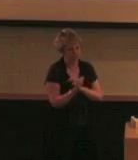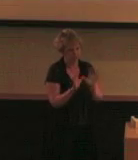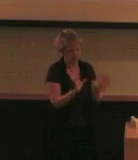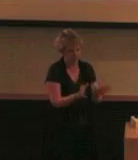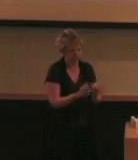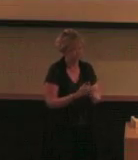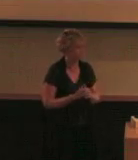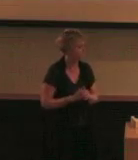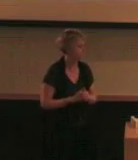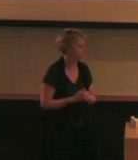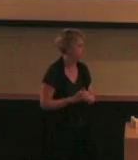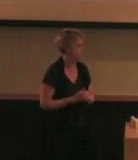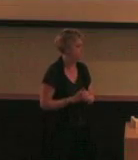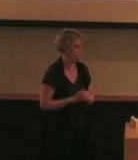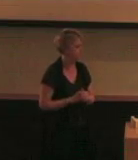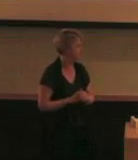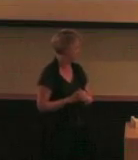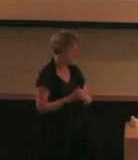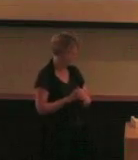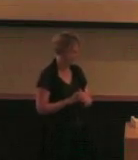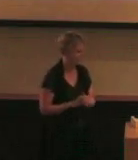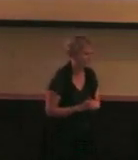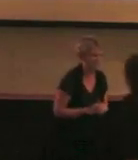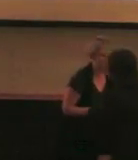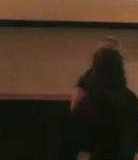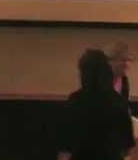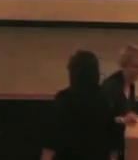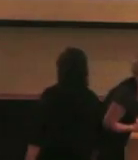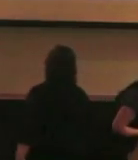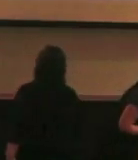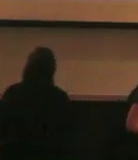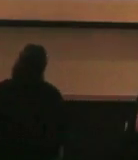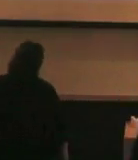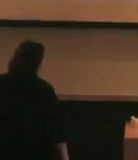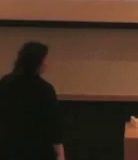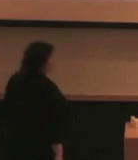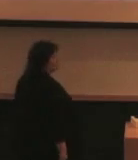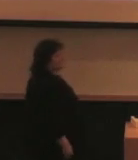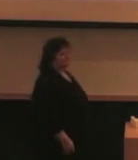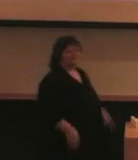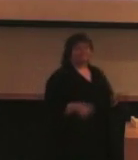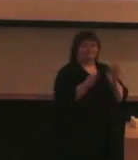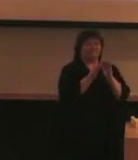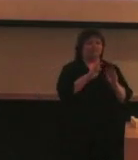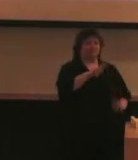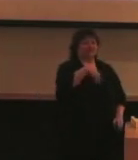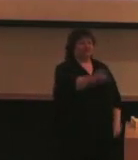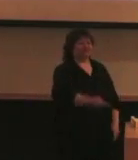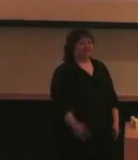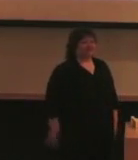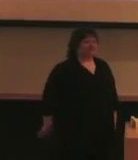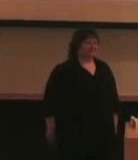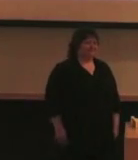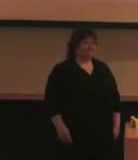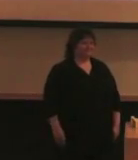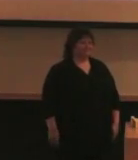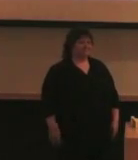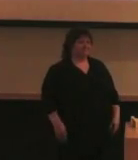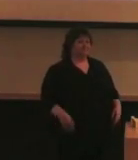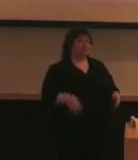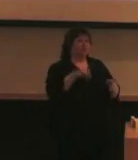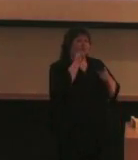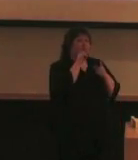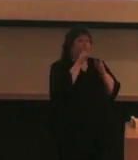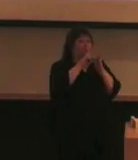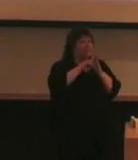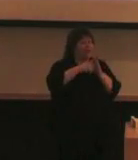That helps. Just gonna be able to have the interpreters flip over here. The key pioneers